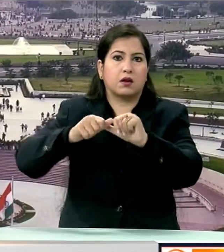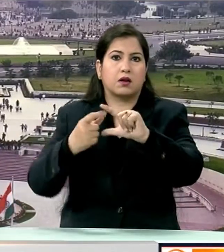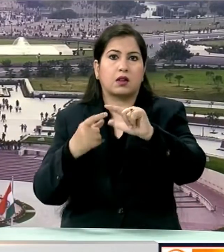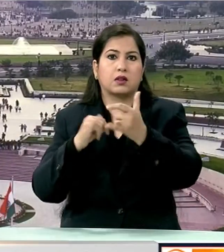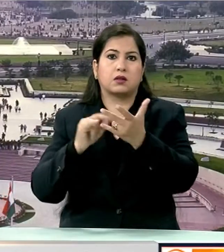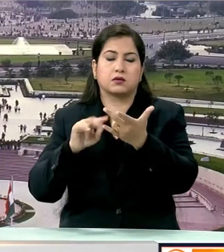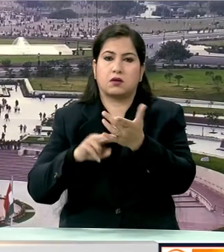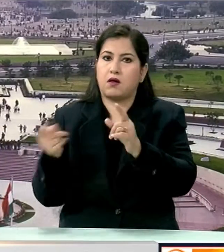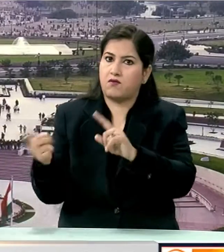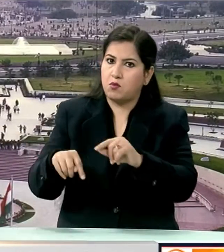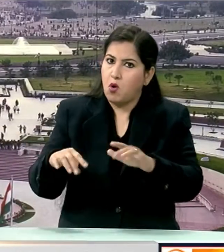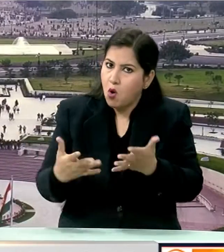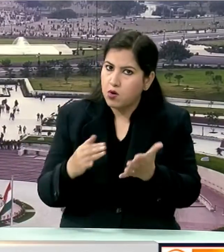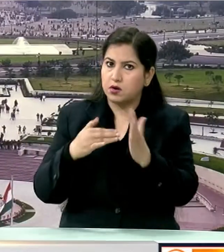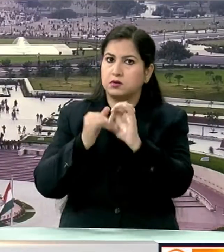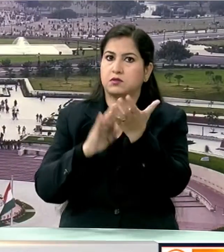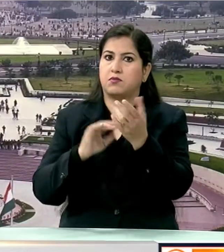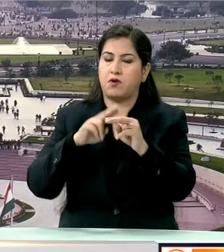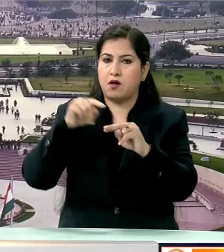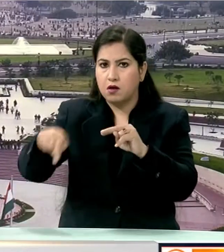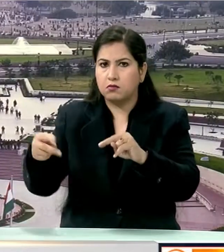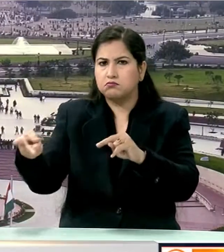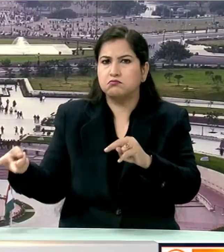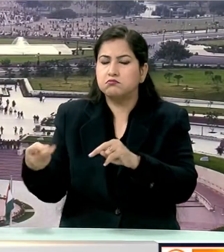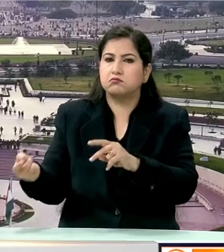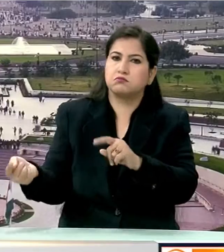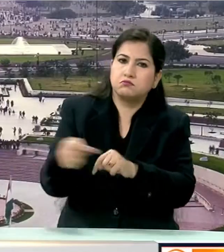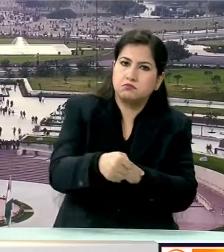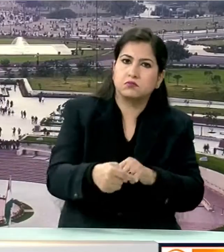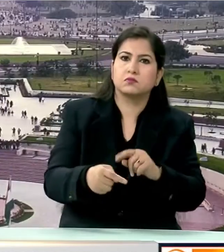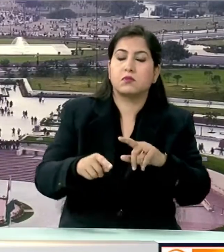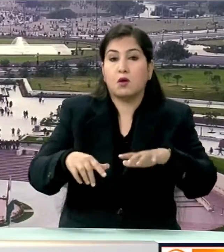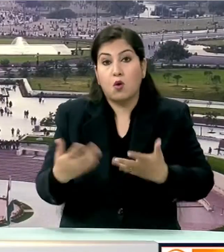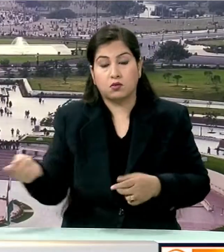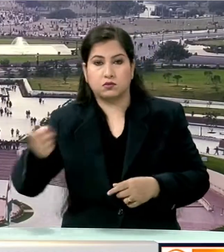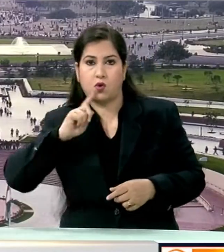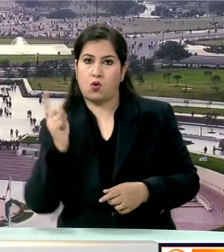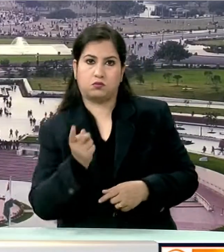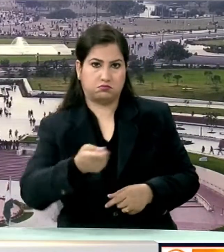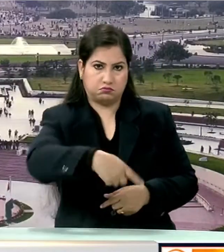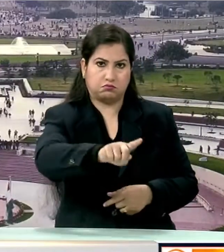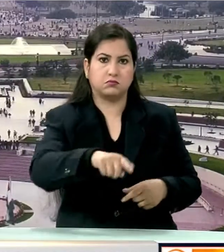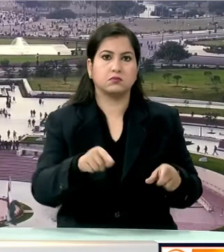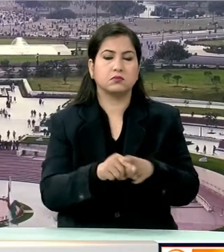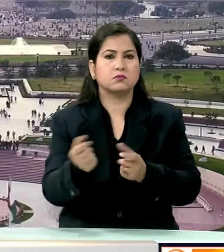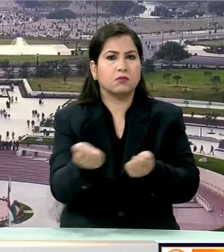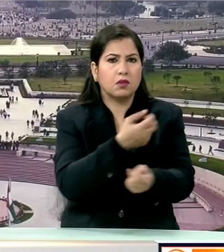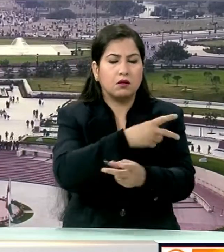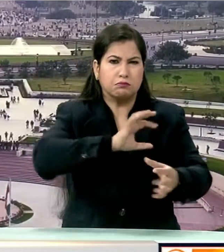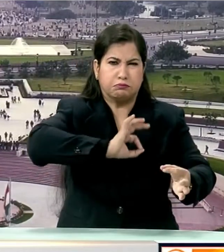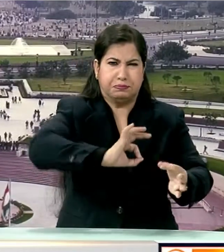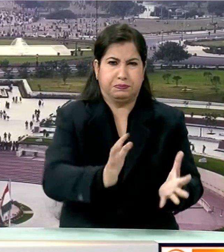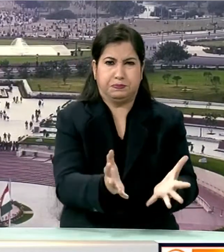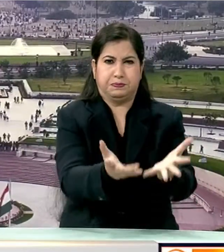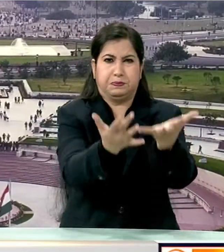Katsina, Zamfara and Niger Republic, adding that troops had been sent to the area. Houses and vehicles were set ablaze by the